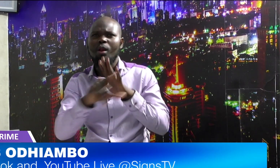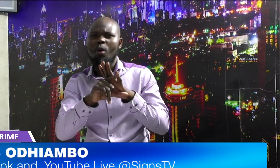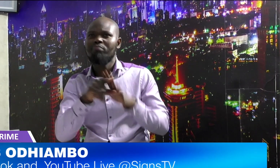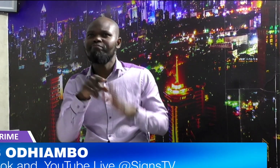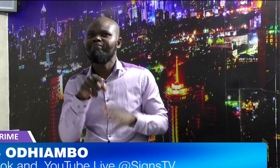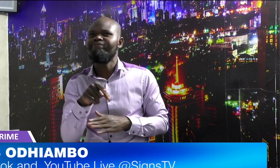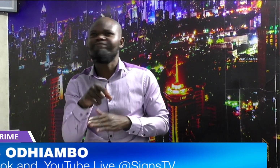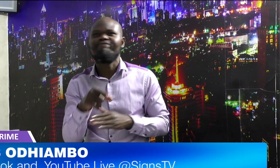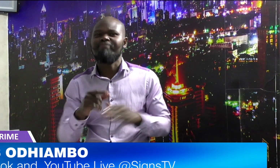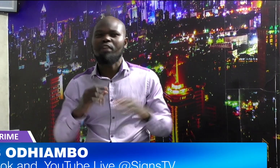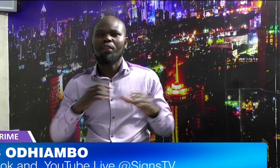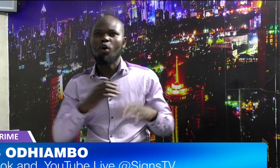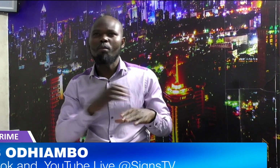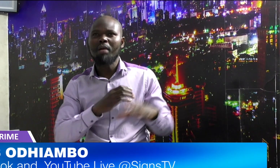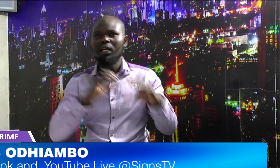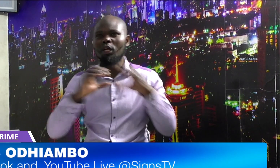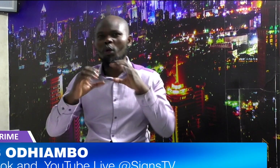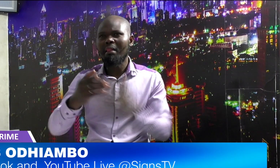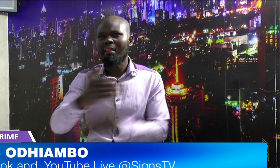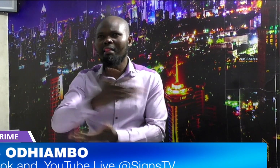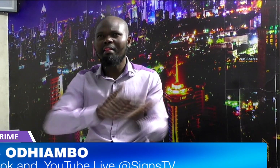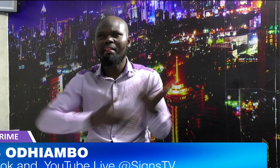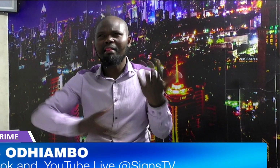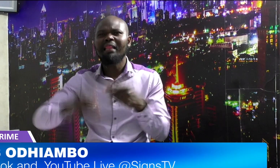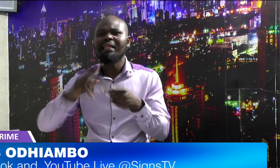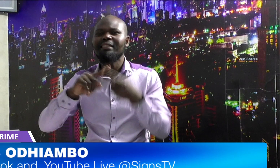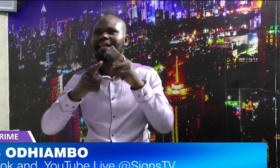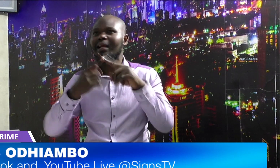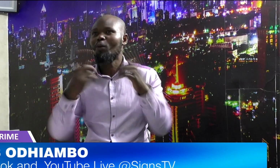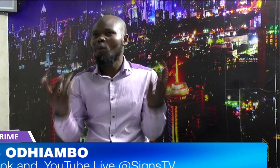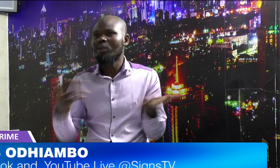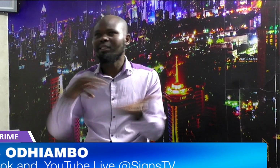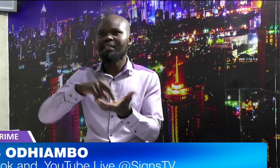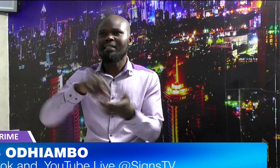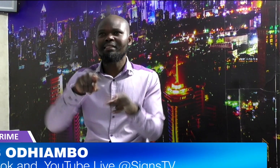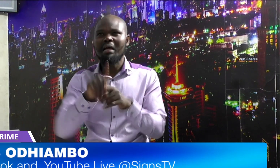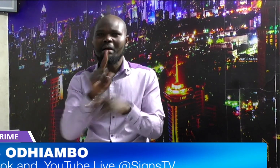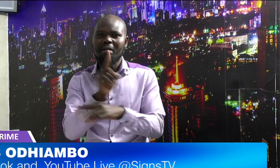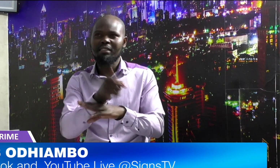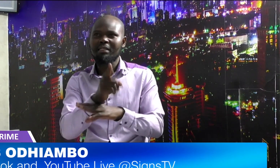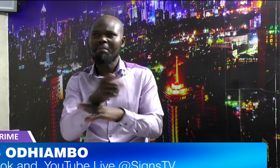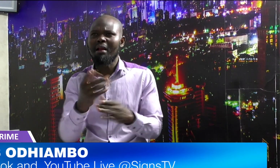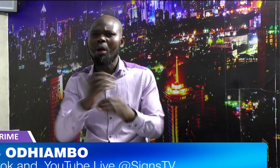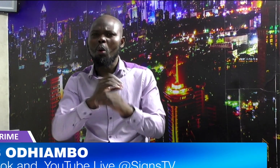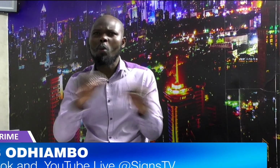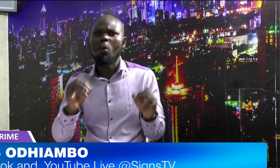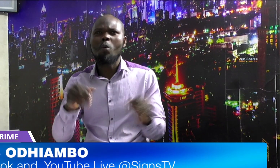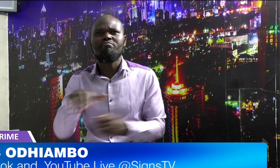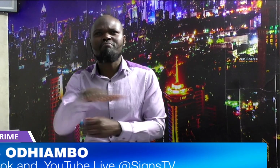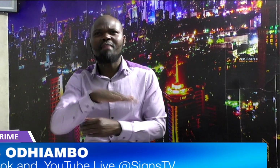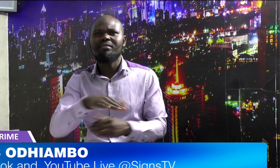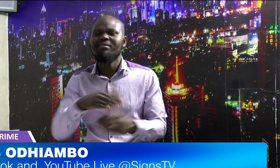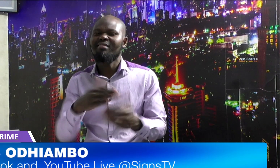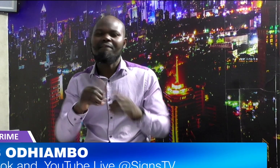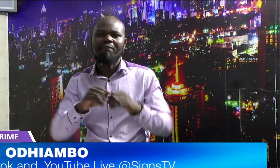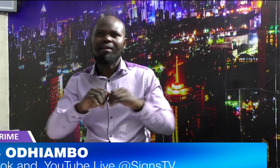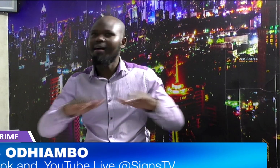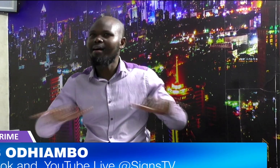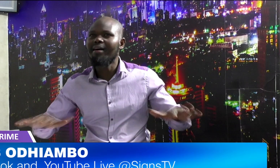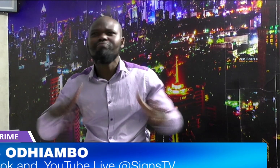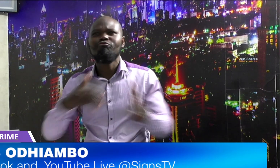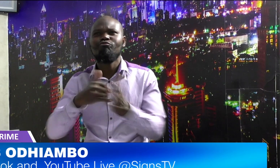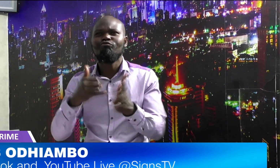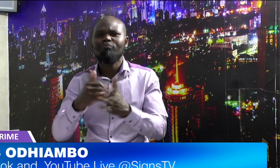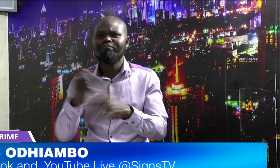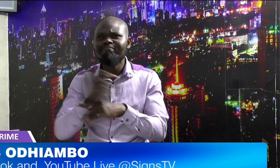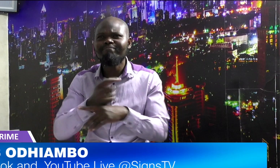alleging harassment of their host community in a long-standing dispute aimed at displacing locals from their ancestral land